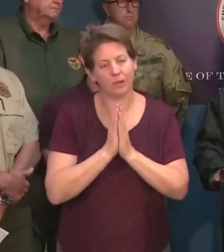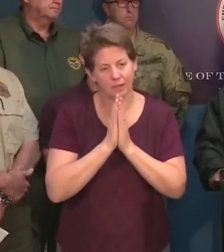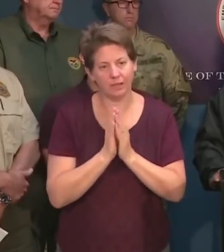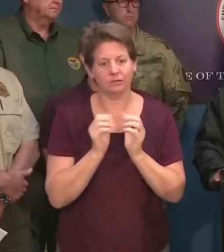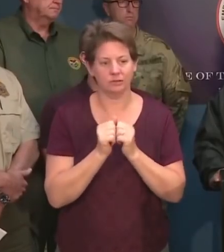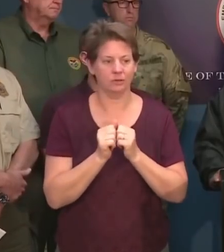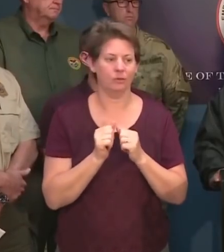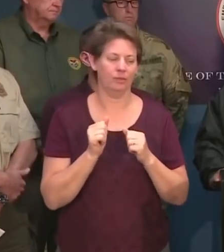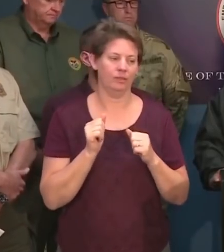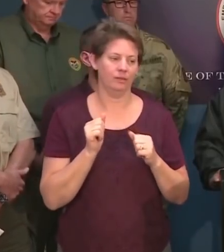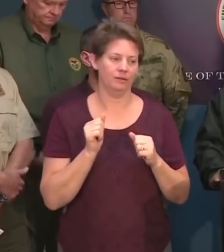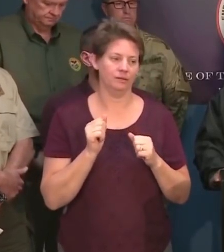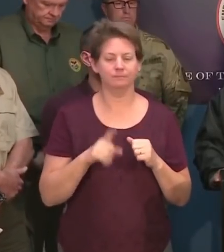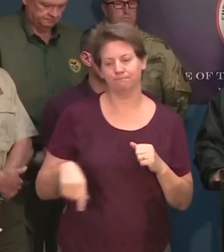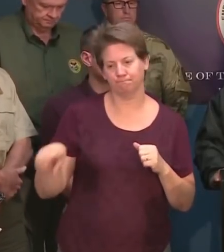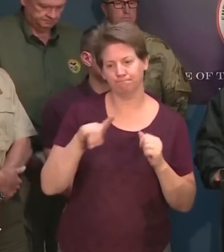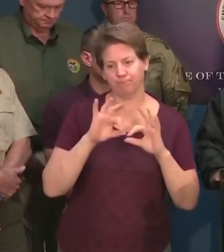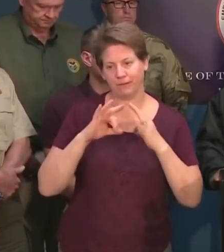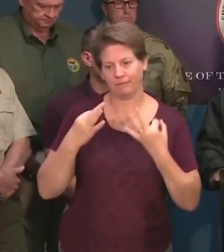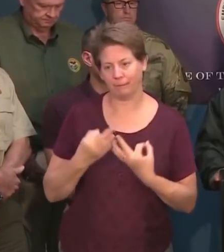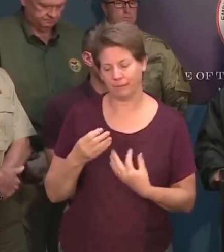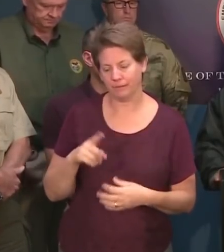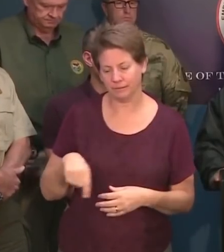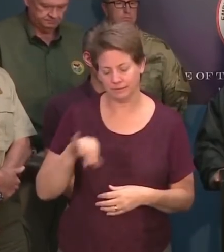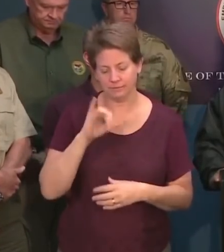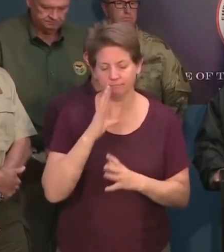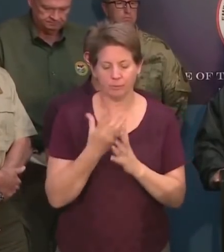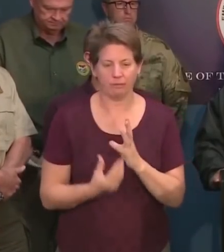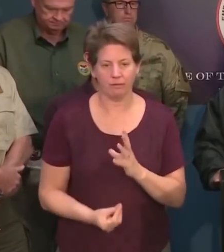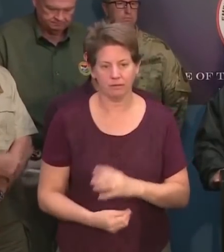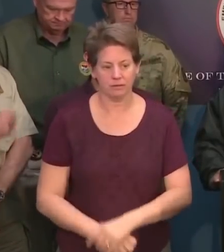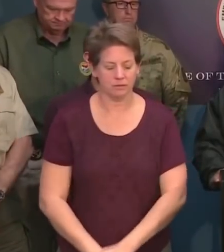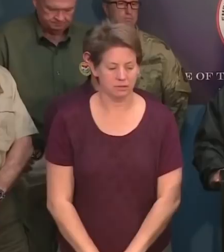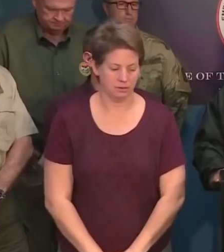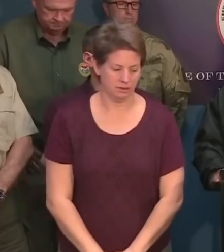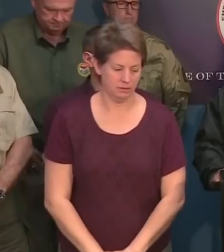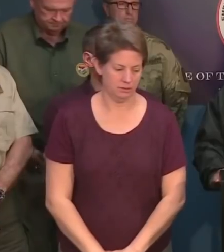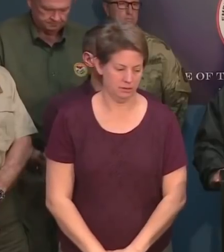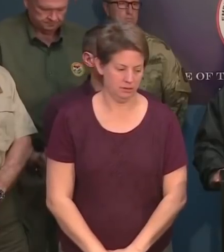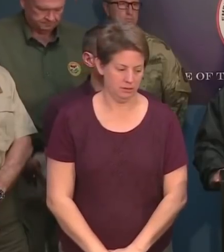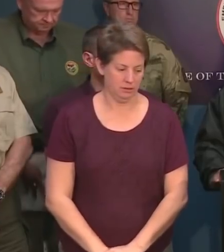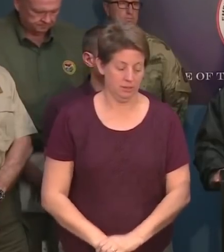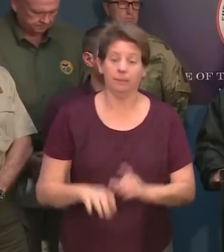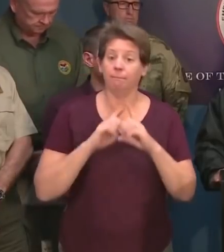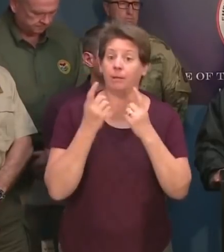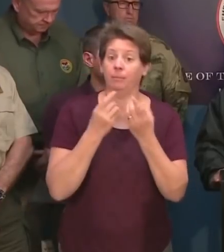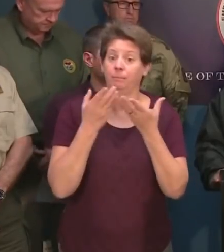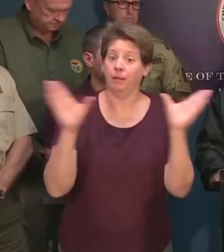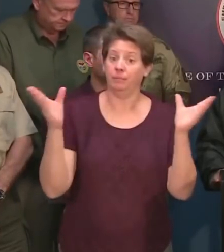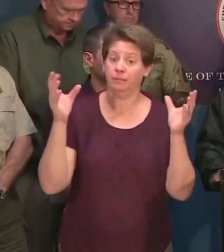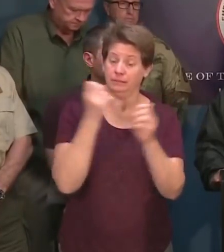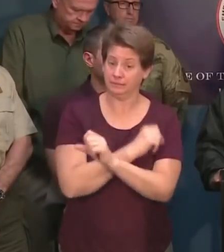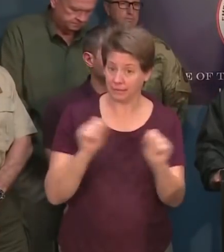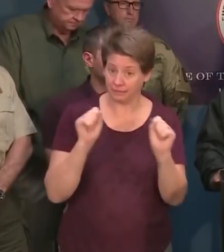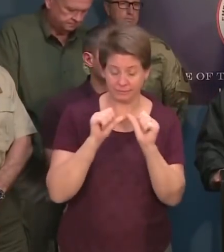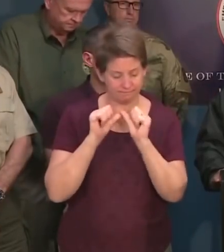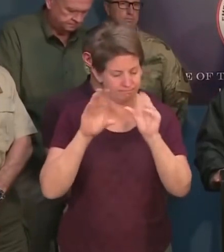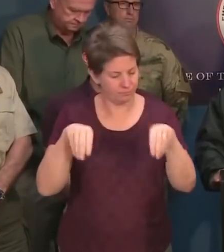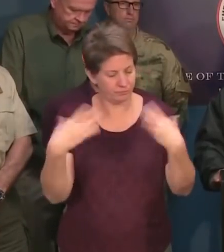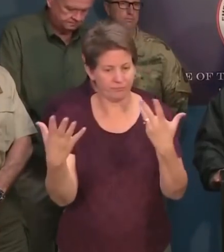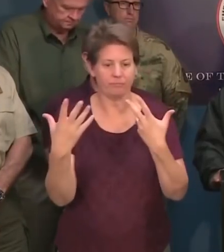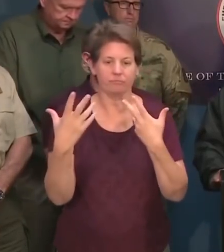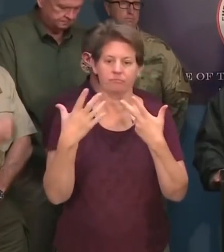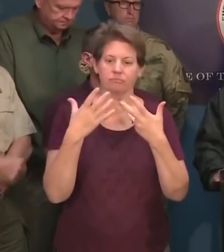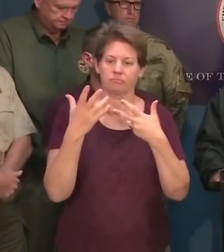the family members of those that we lost. The Department of Public Safety continues to provide